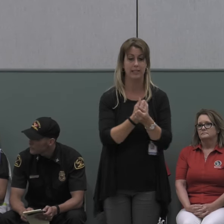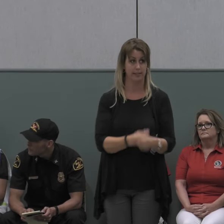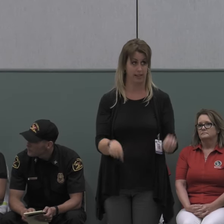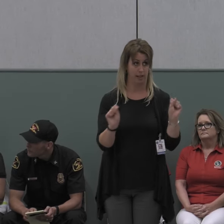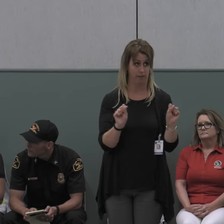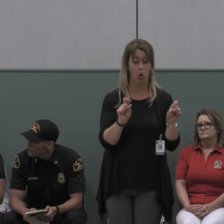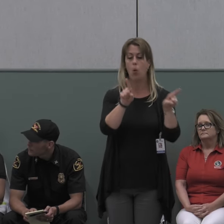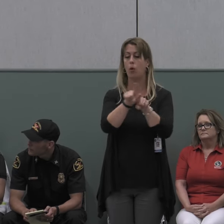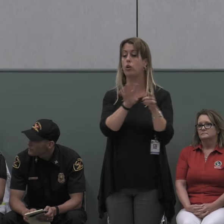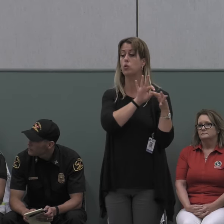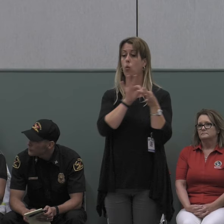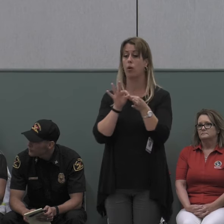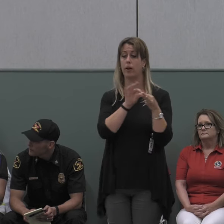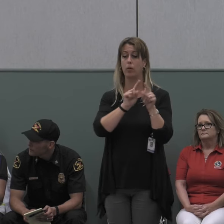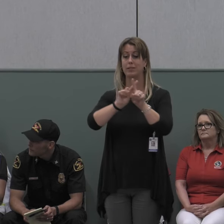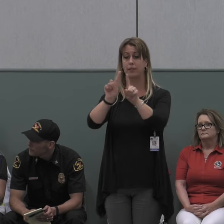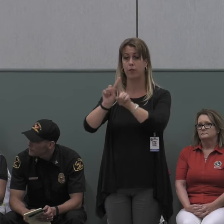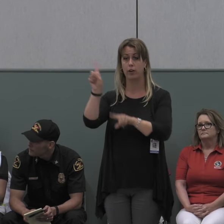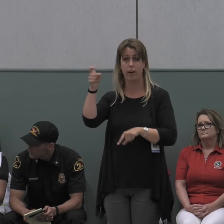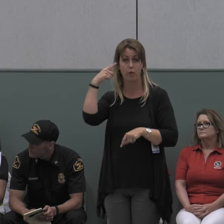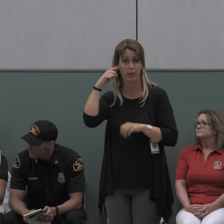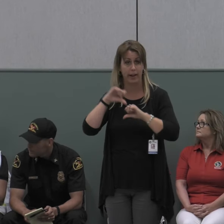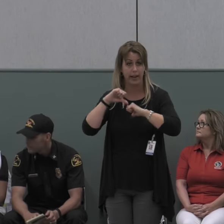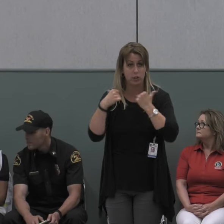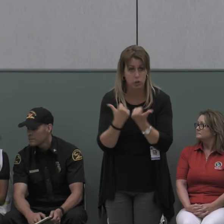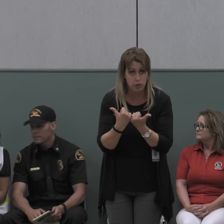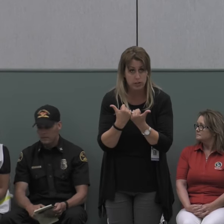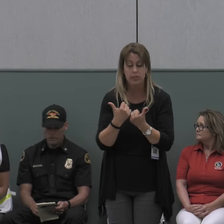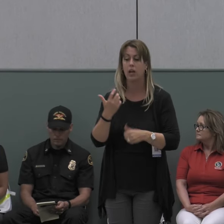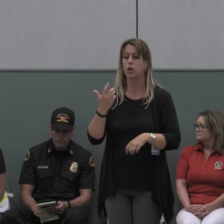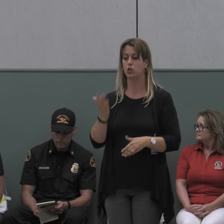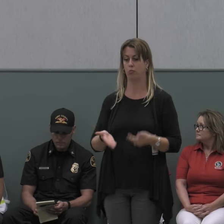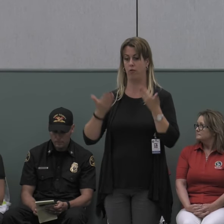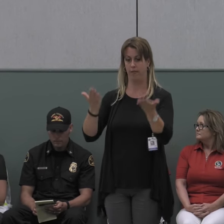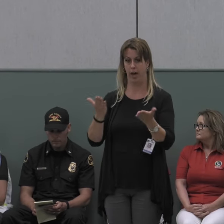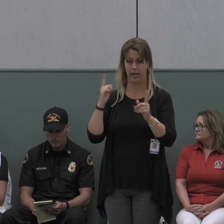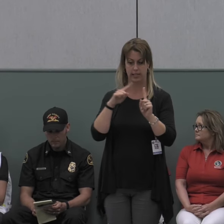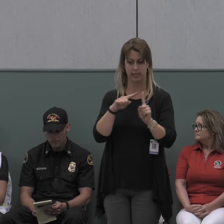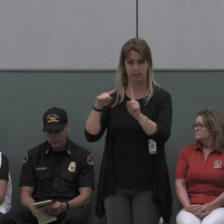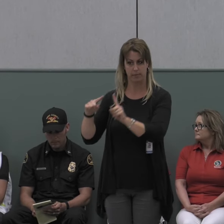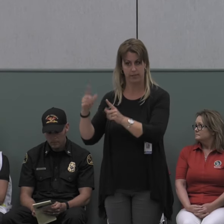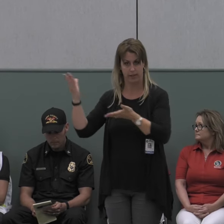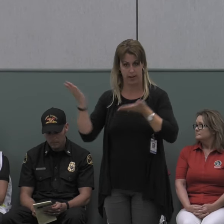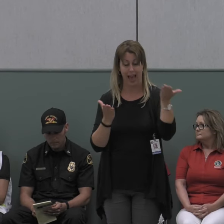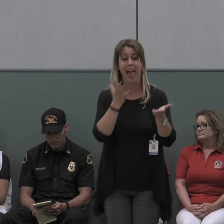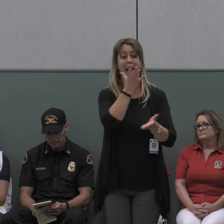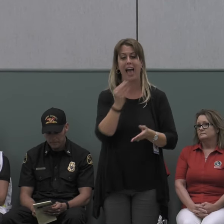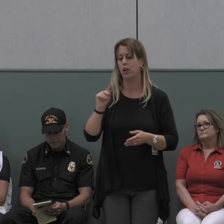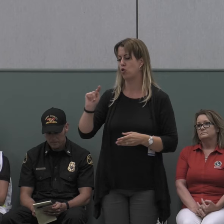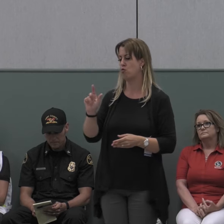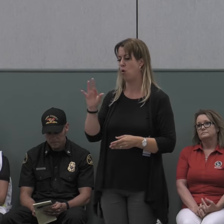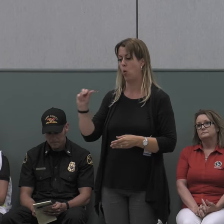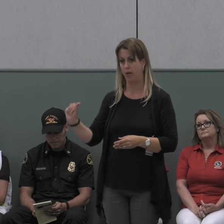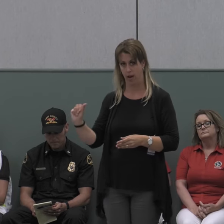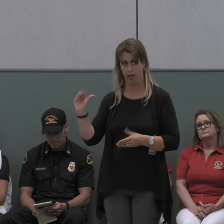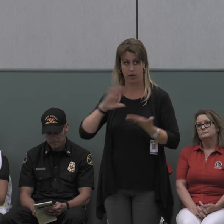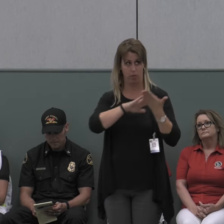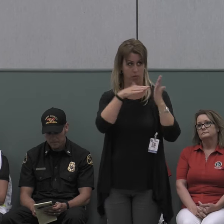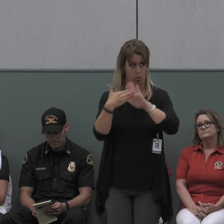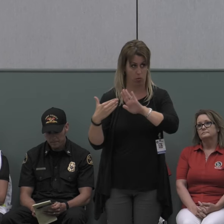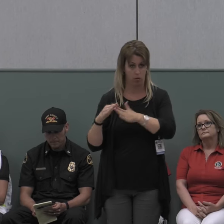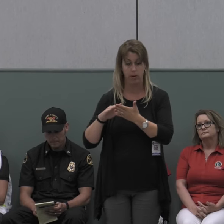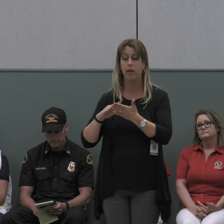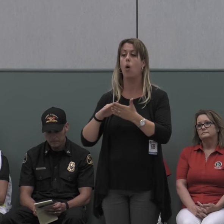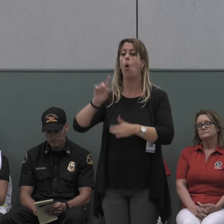with government agencies to restore essential services to its facilities and the Trona community. Only essential personnel are being